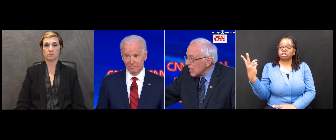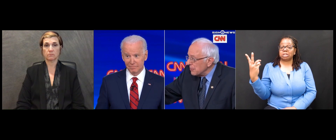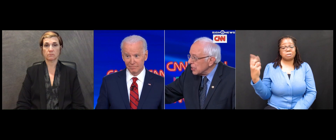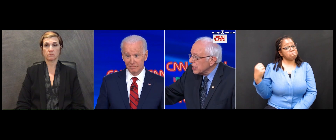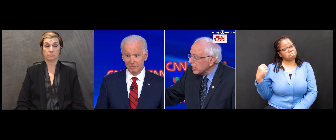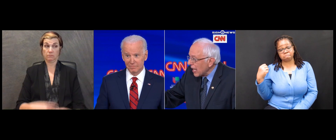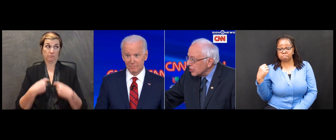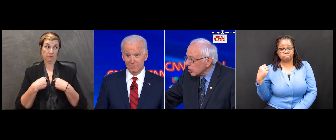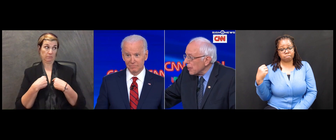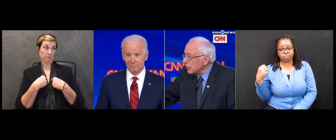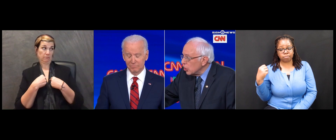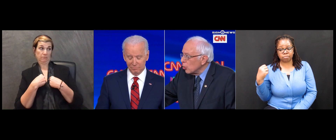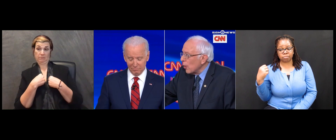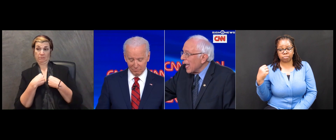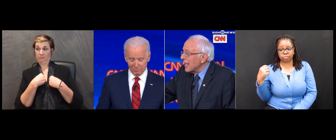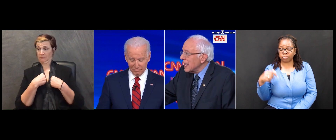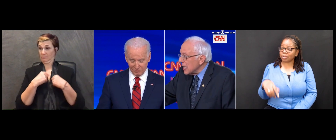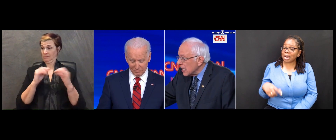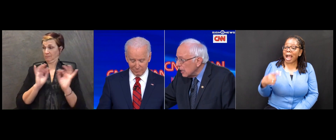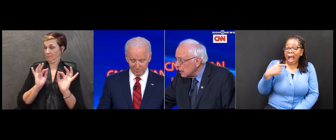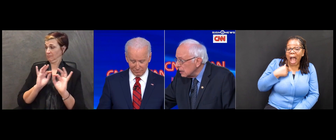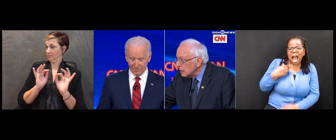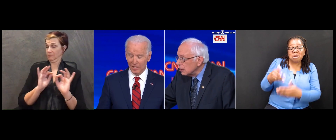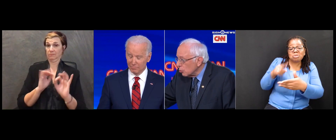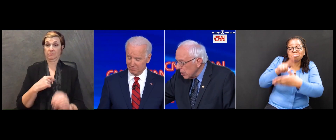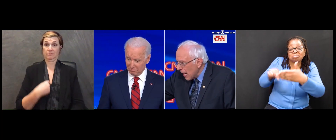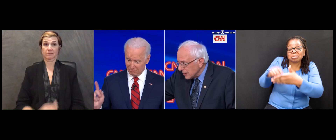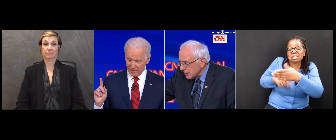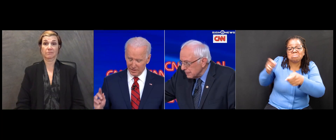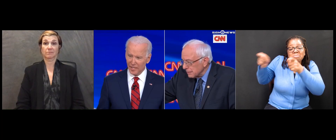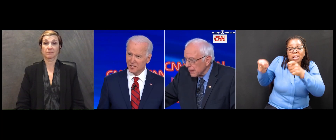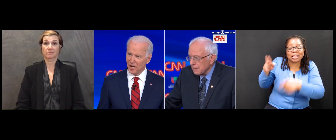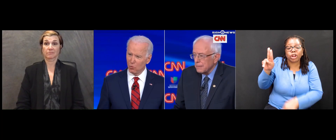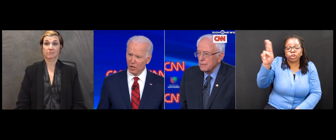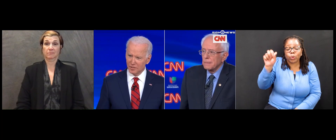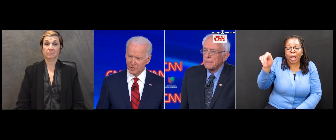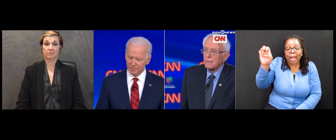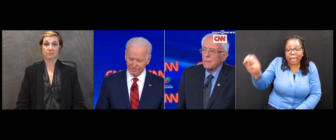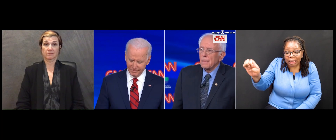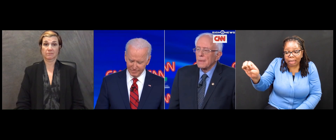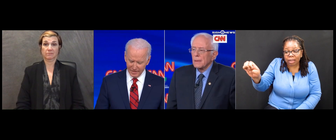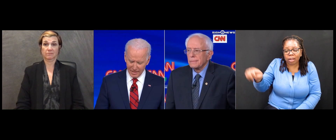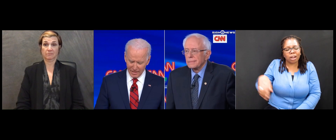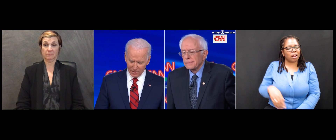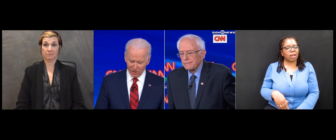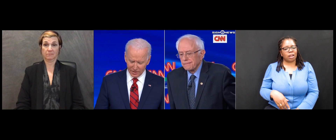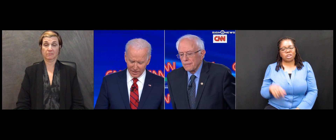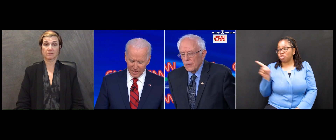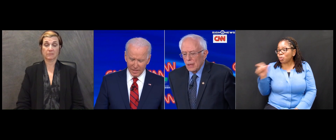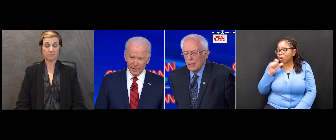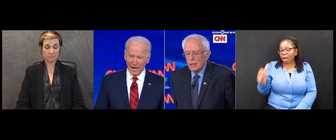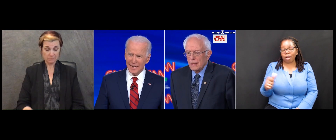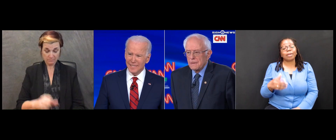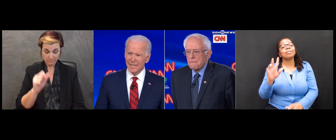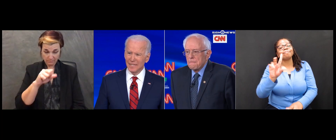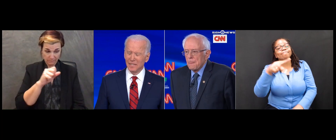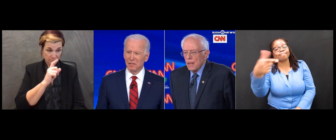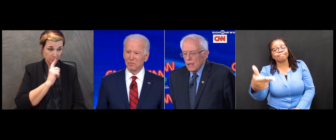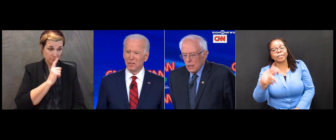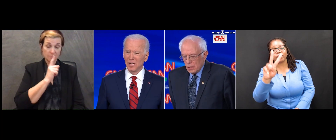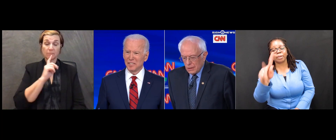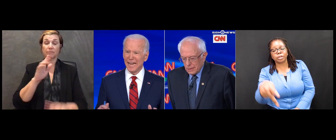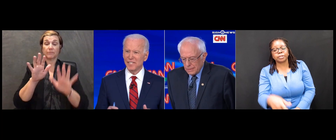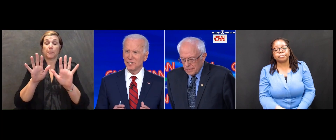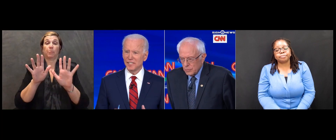was condemning the dictatorship in the UAE. You were not. Thank you, Senator Sanders. Yes, I was. Vice President Biden. Look, the idea